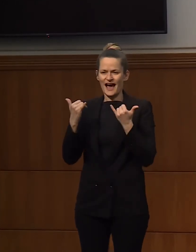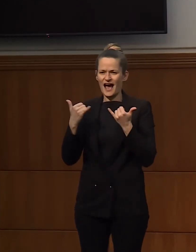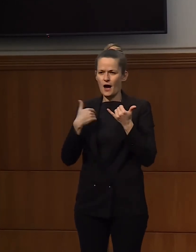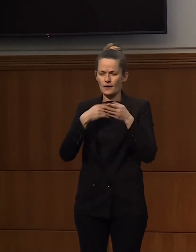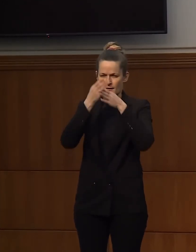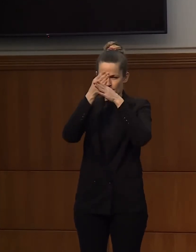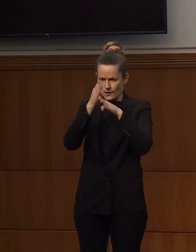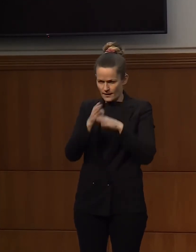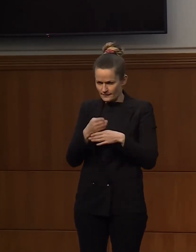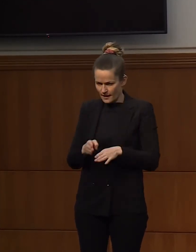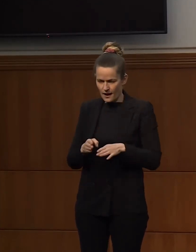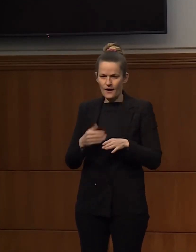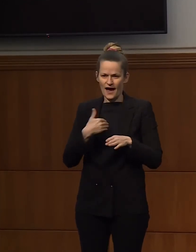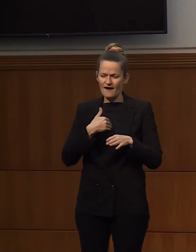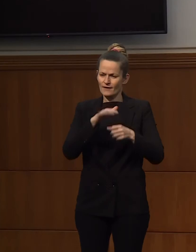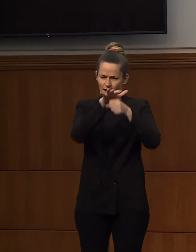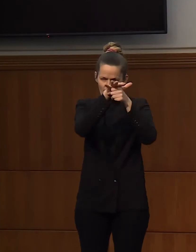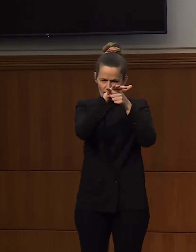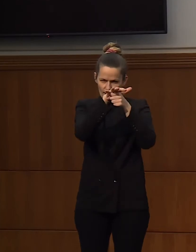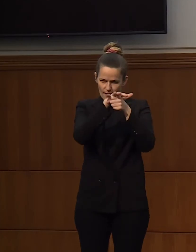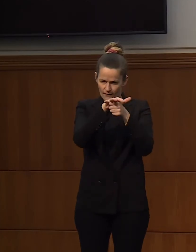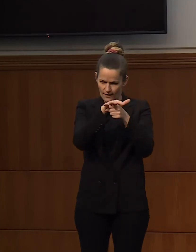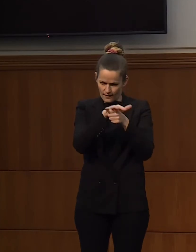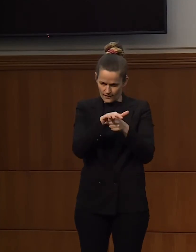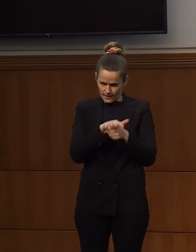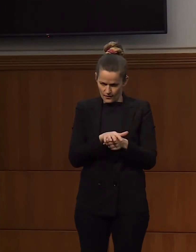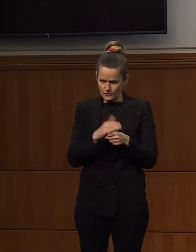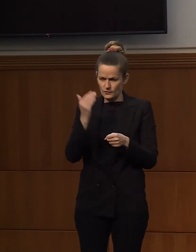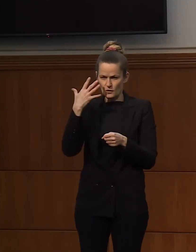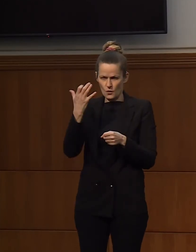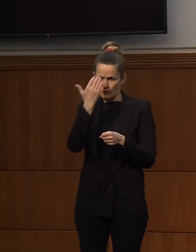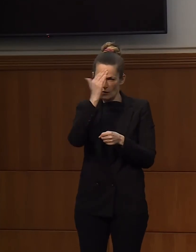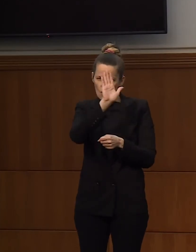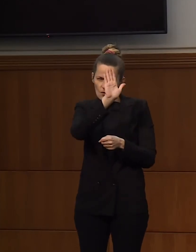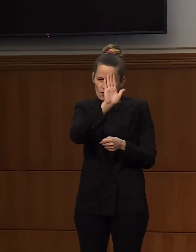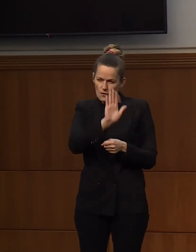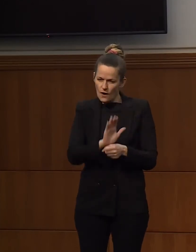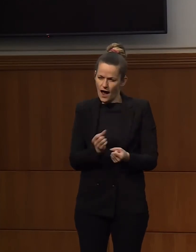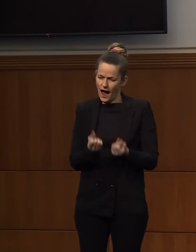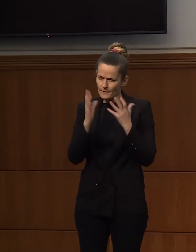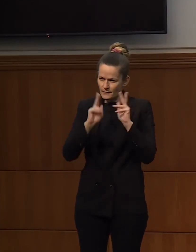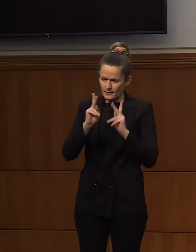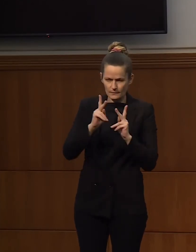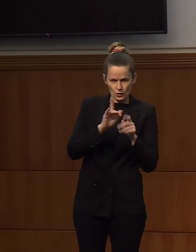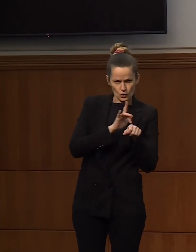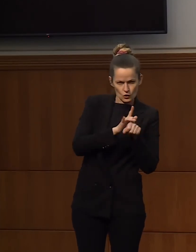in each precinct are deciding to vote early or deciding to vote by mail.